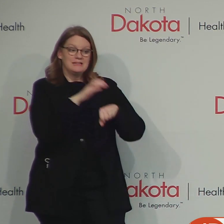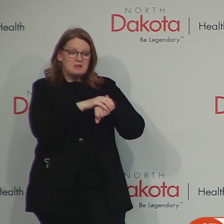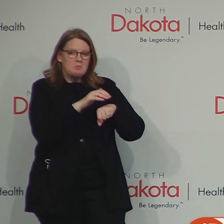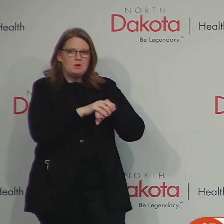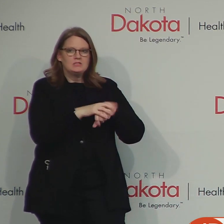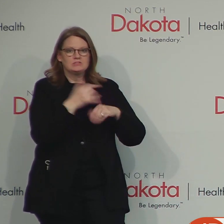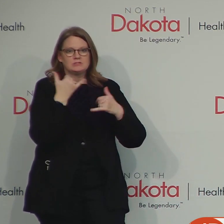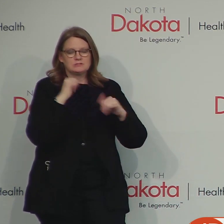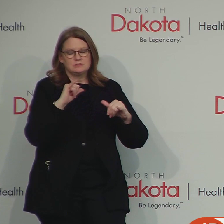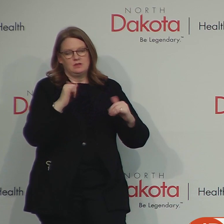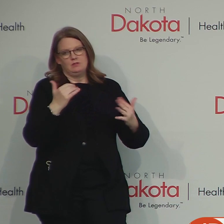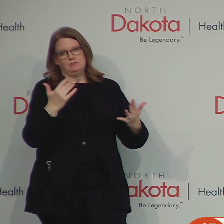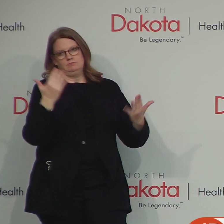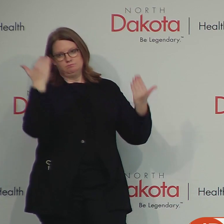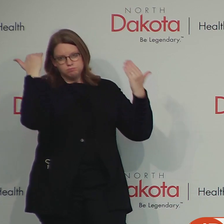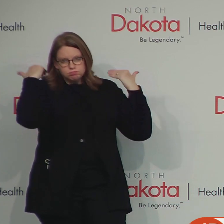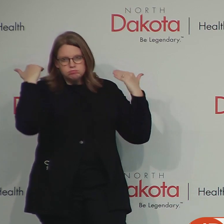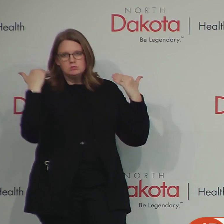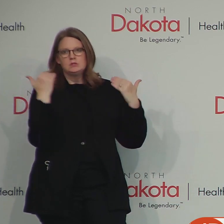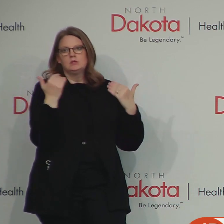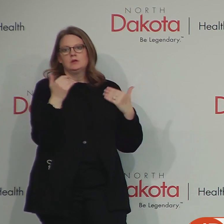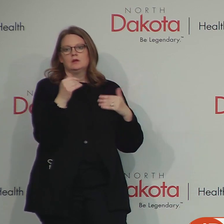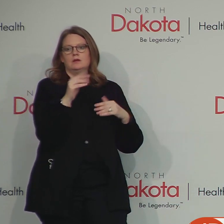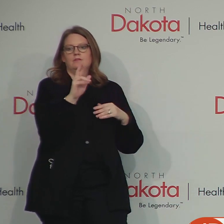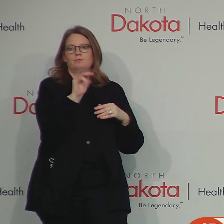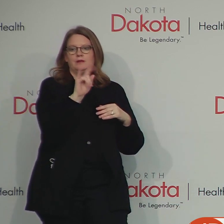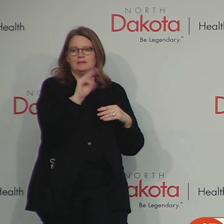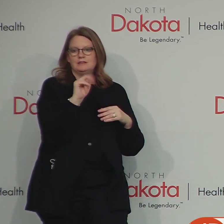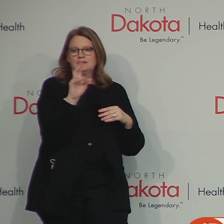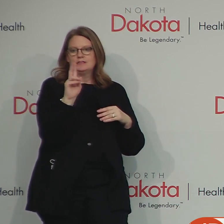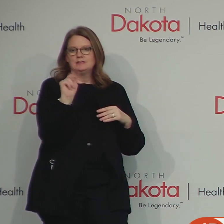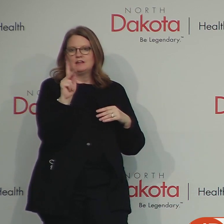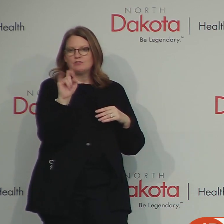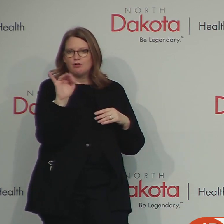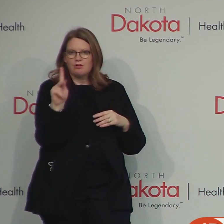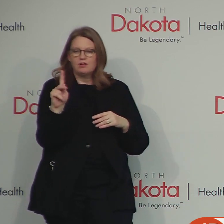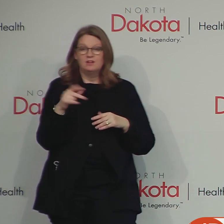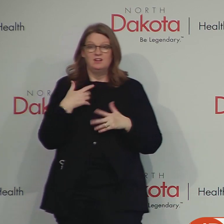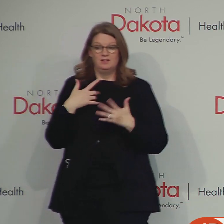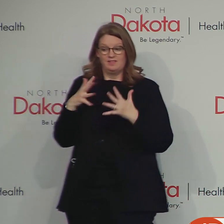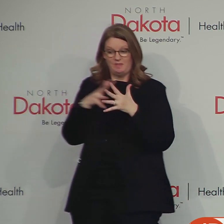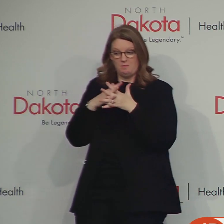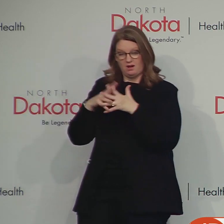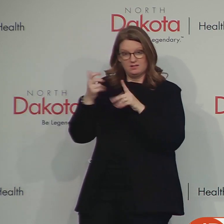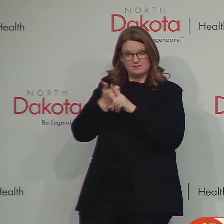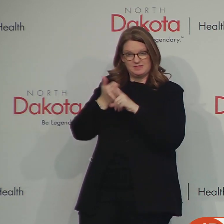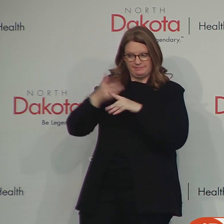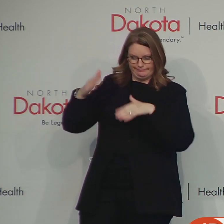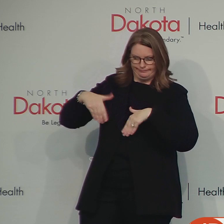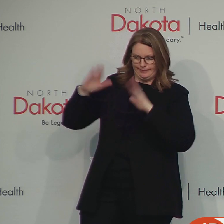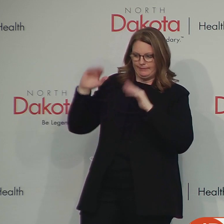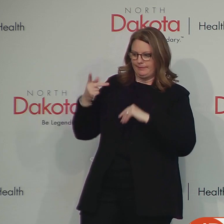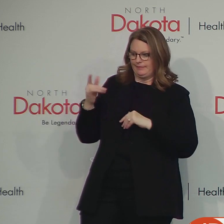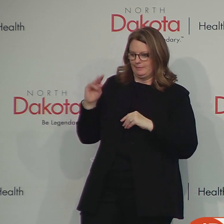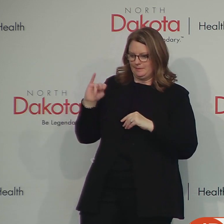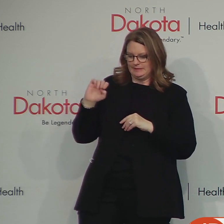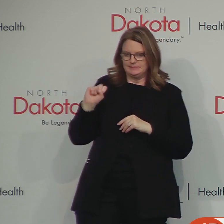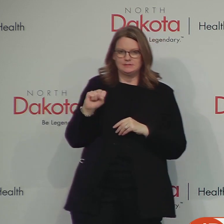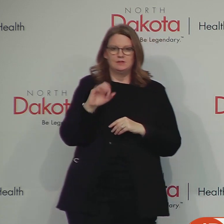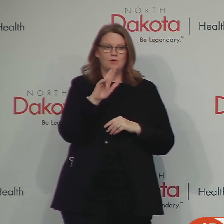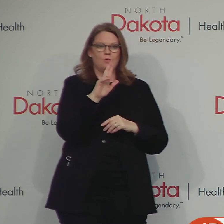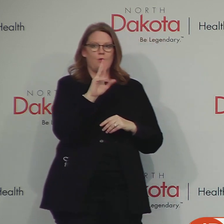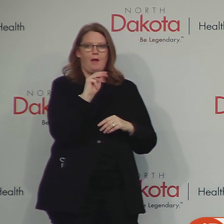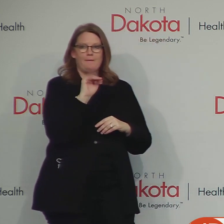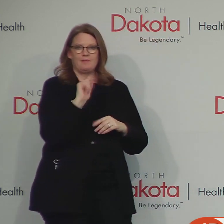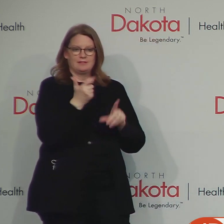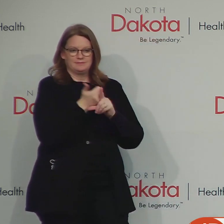still reeling from the battles of Britain and Dunkirk. The Americans have surrendered the Philippines. Rommel is racing across